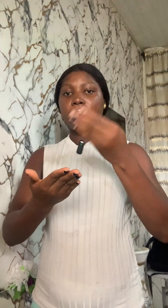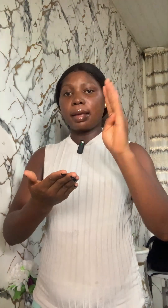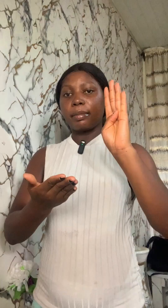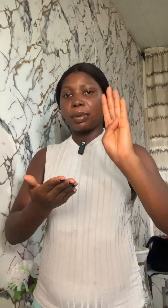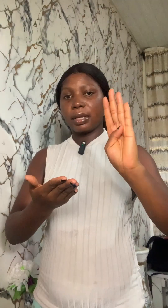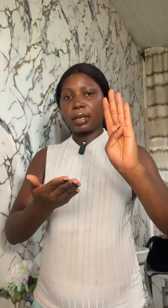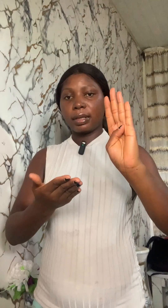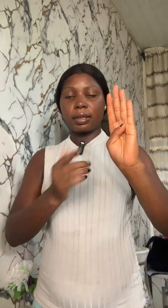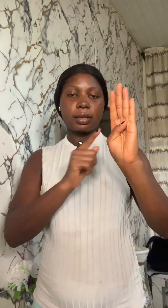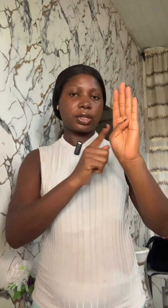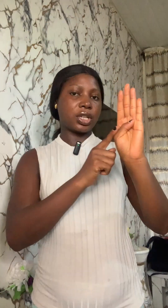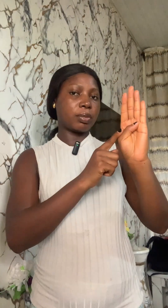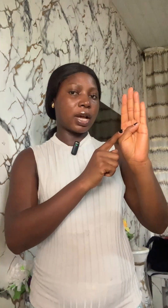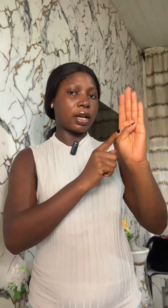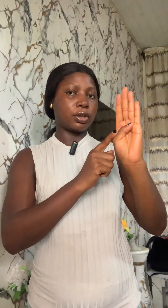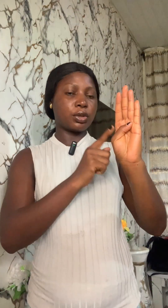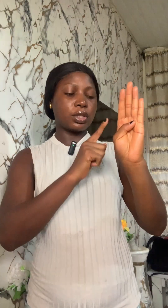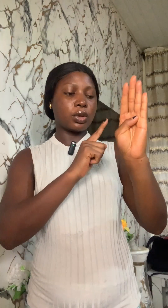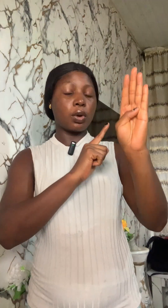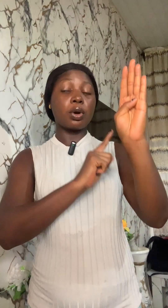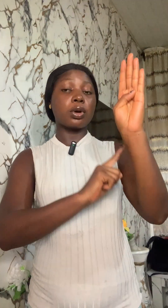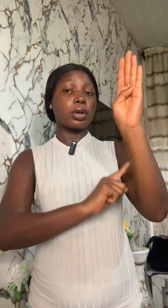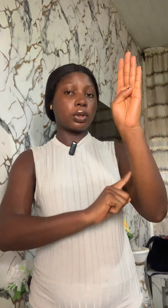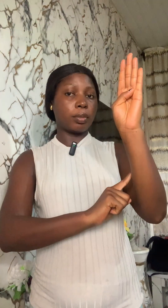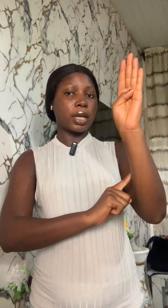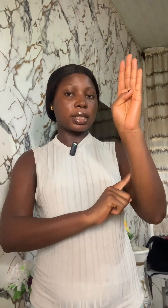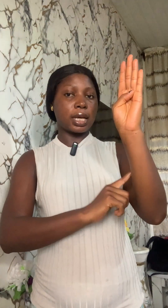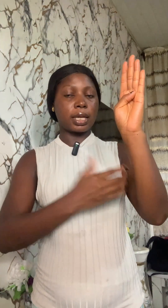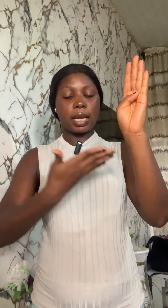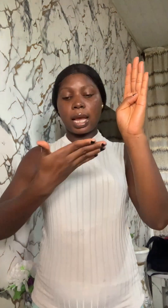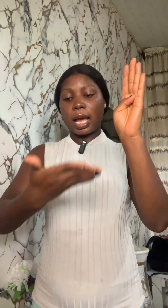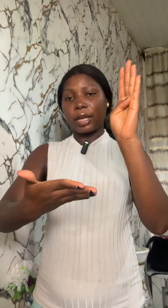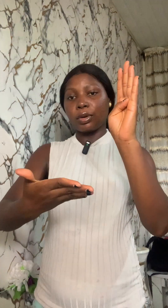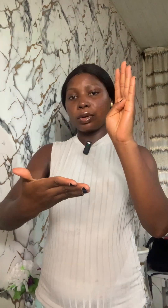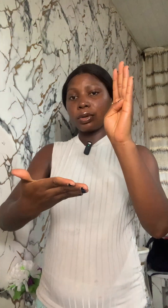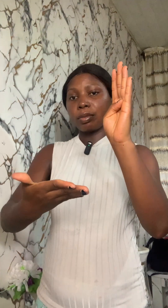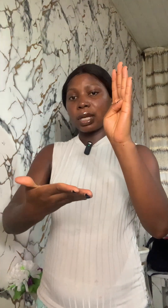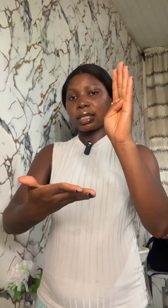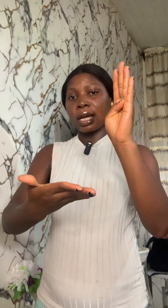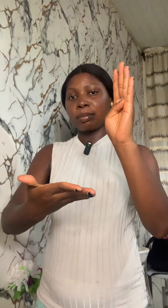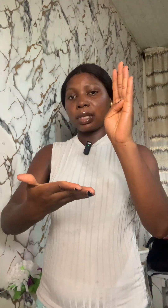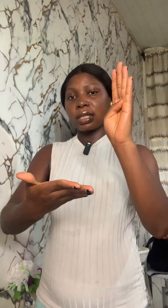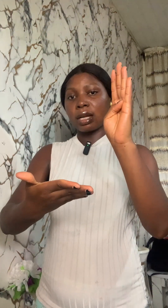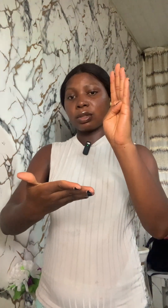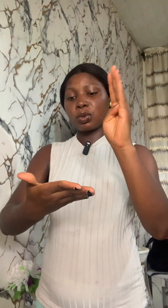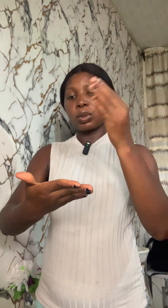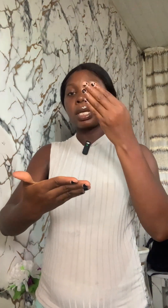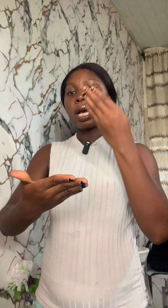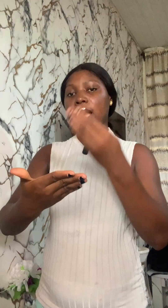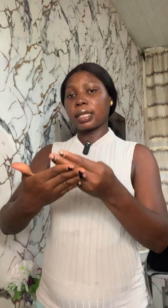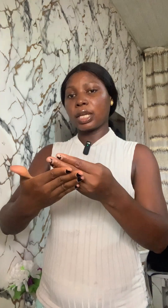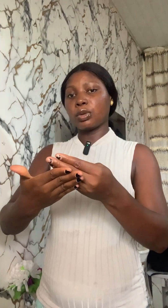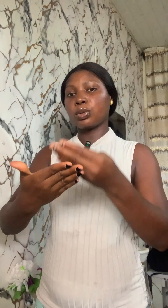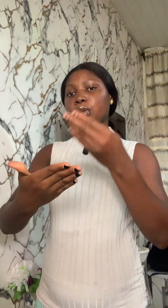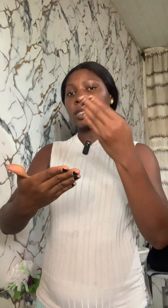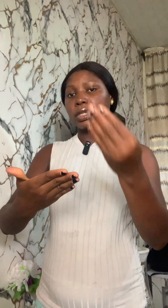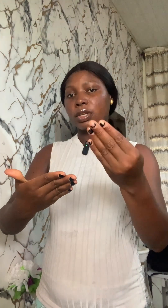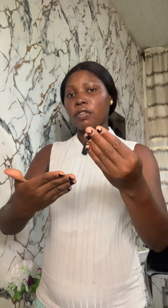A B-shaped hand using your dominant hand and your non-dominant hand placed out this way, and then you do this for